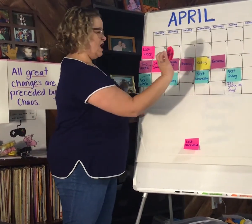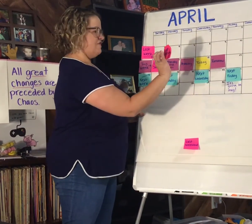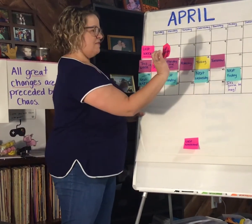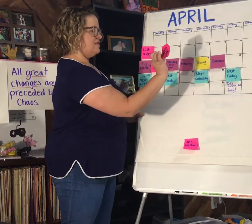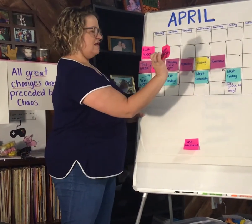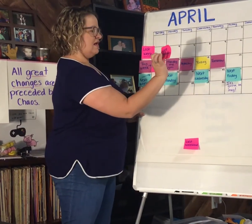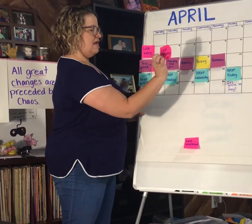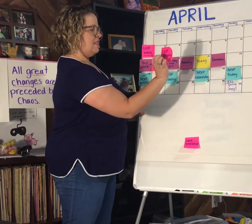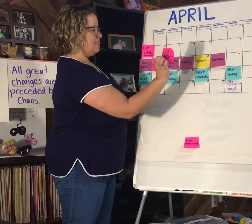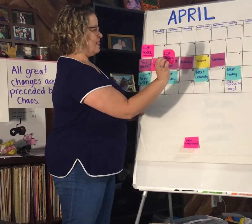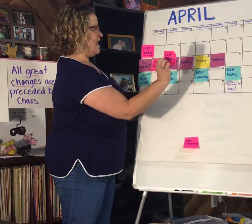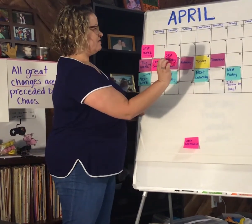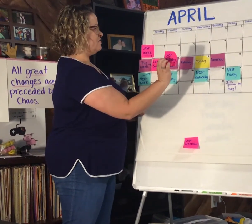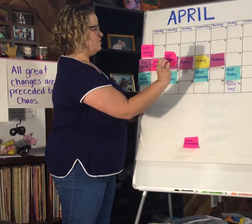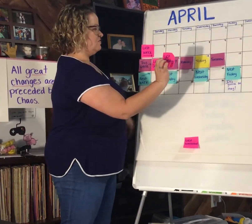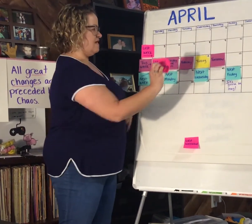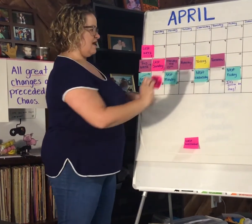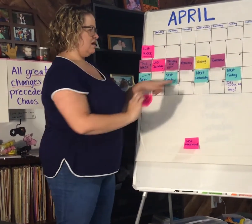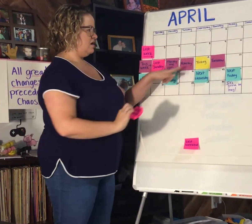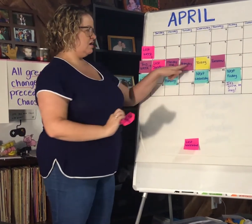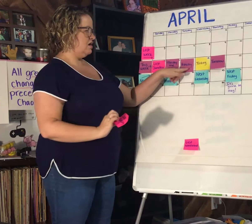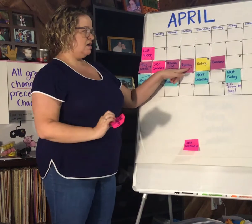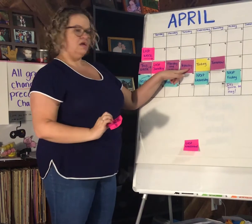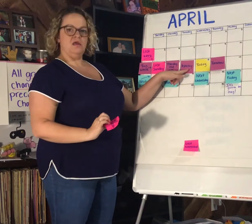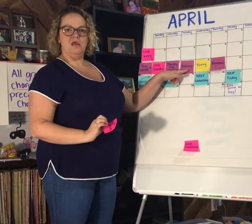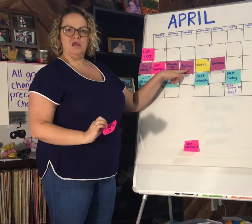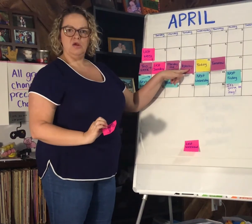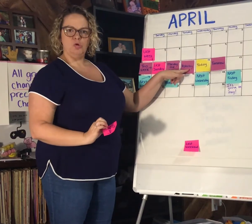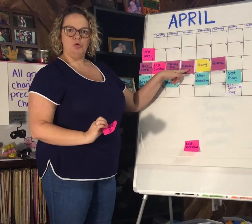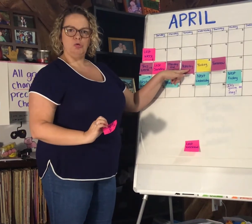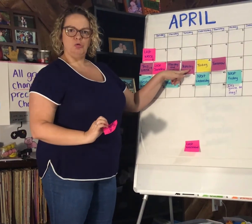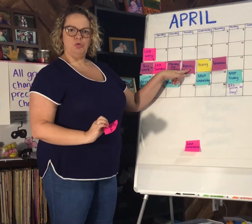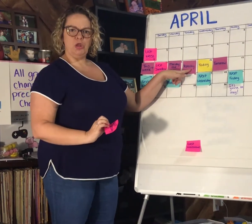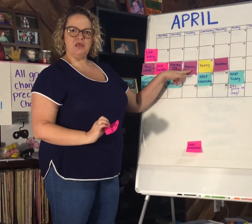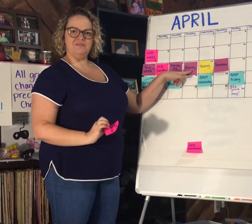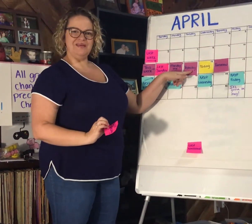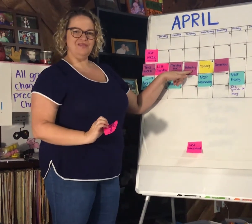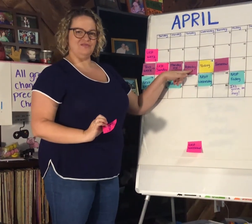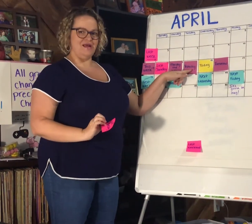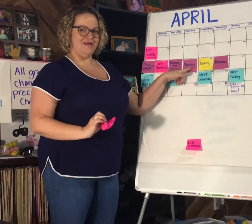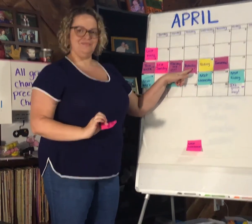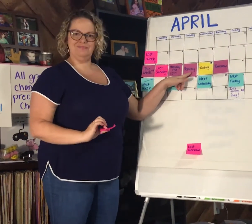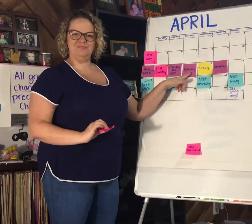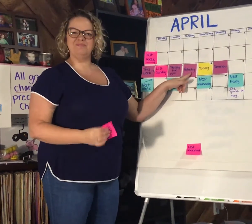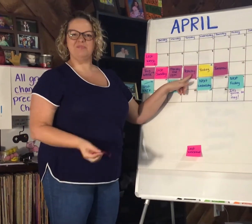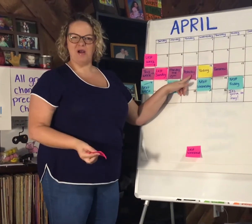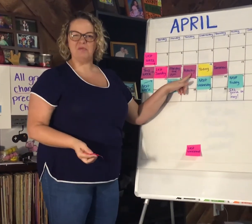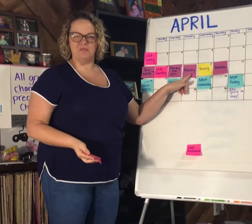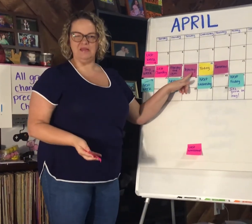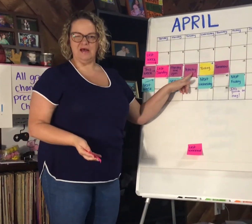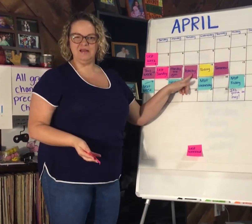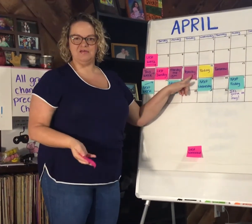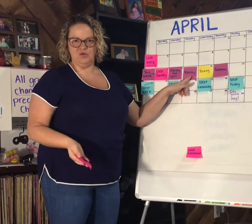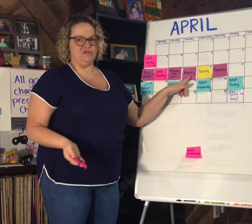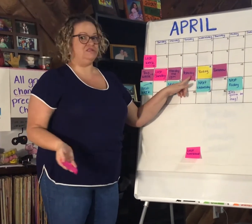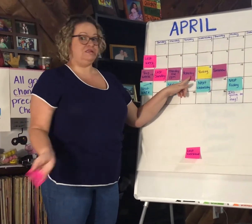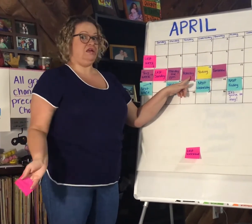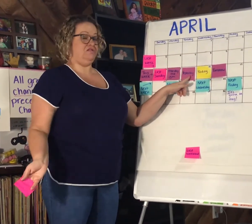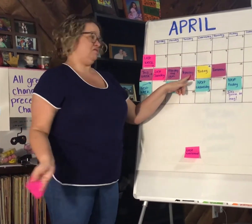I'm signing last Tuesday, it could be yesterday, but probably not because you would just say